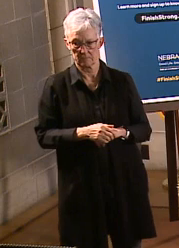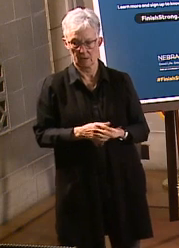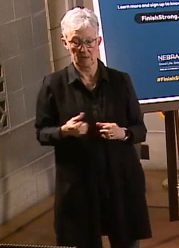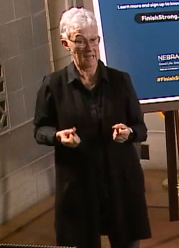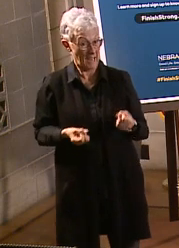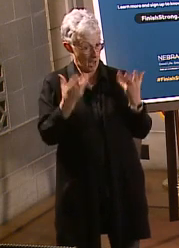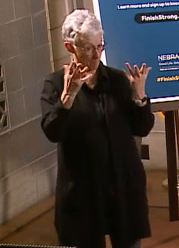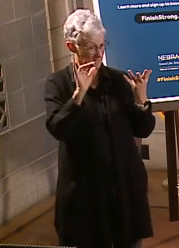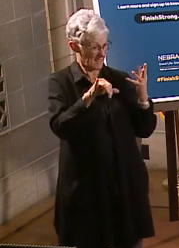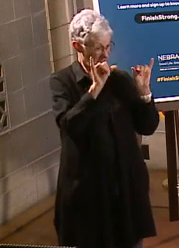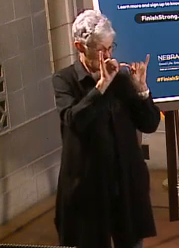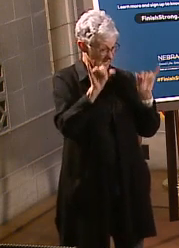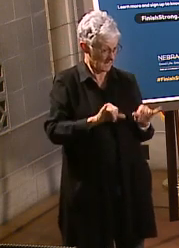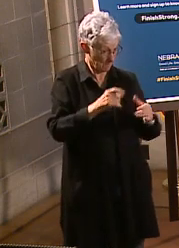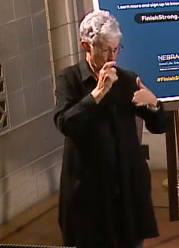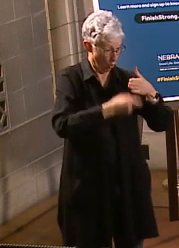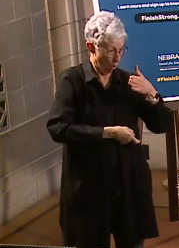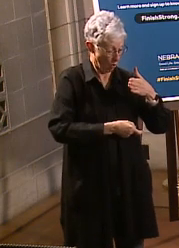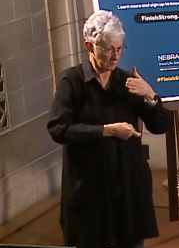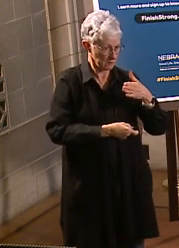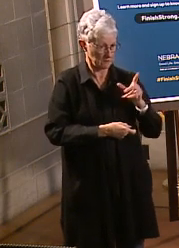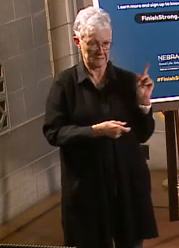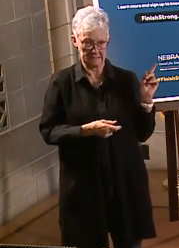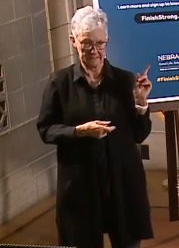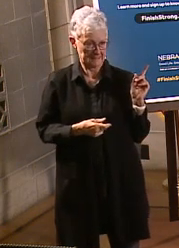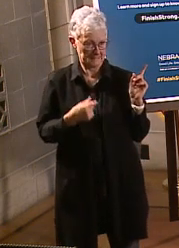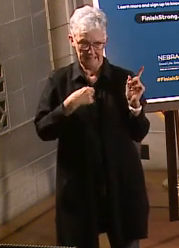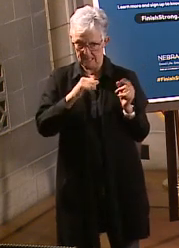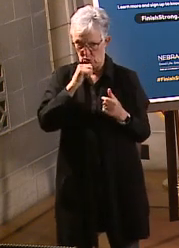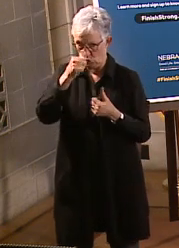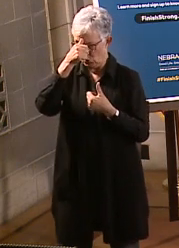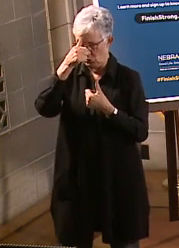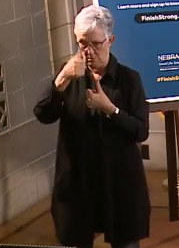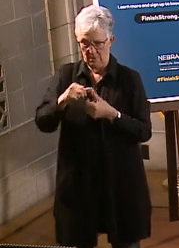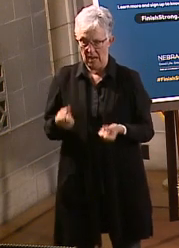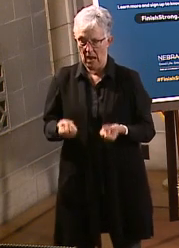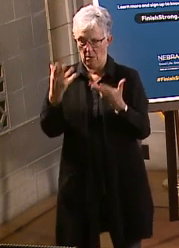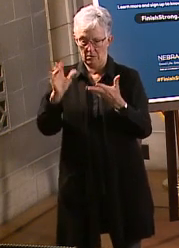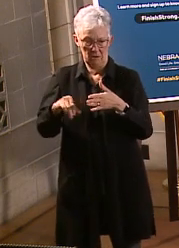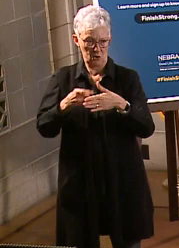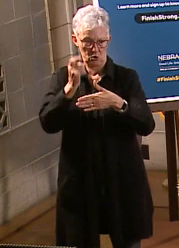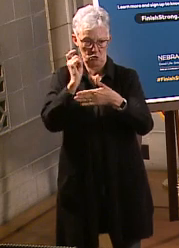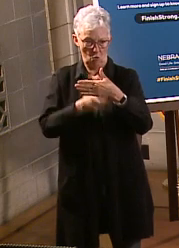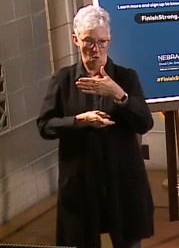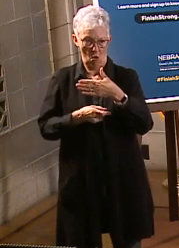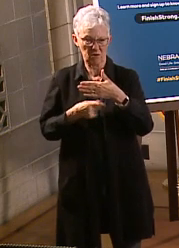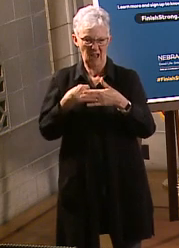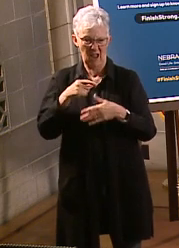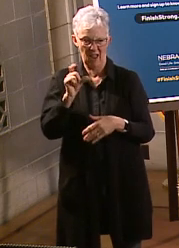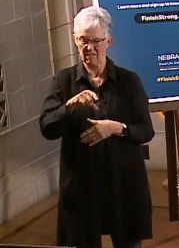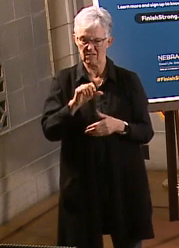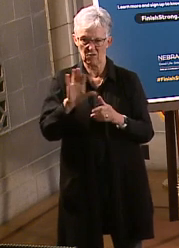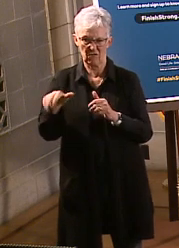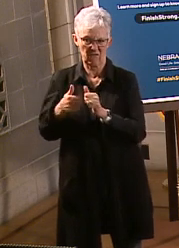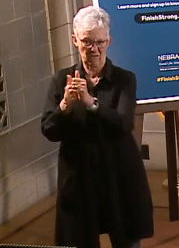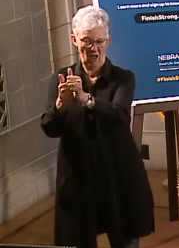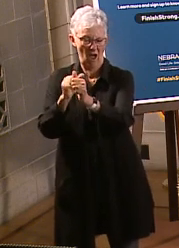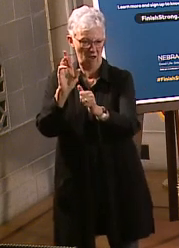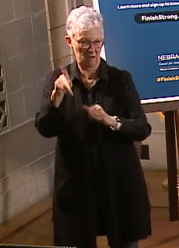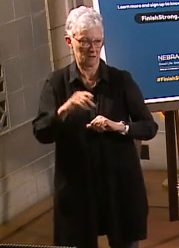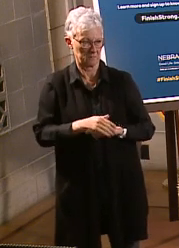system cost, Dr. Antone? I don't recall right off the top of my head. Julie, we can follow up with you with regard to the cost of that. I don't know